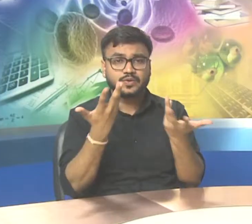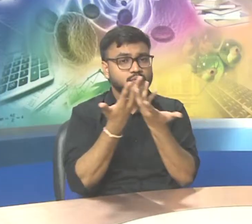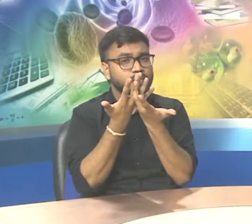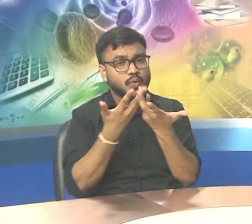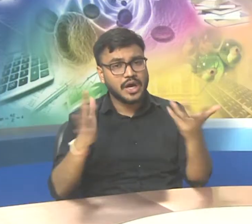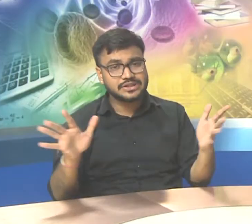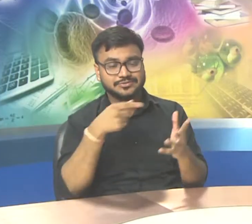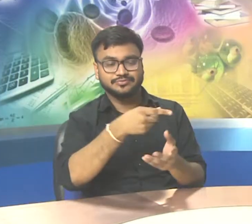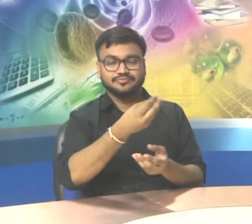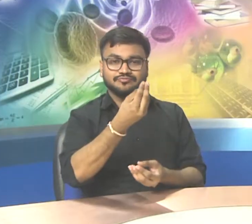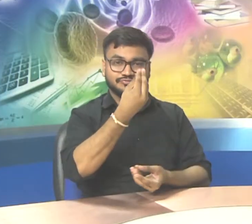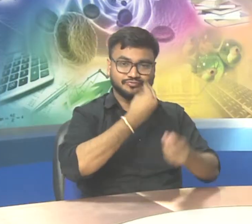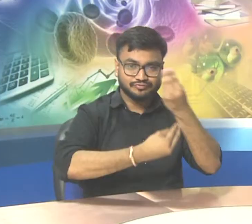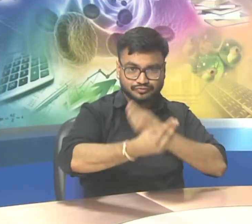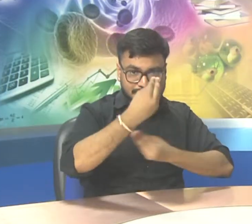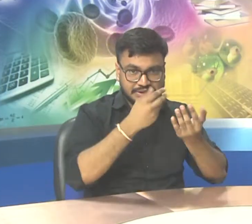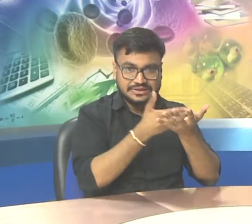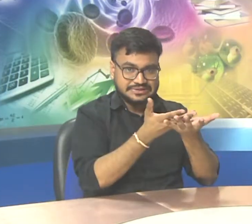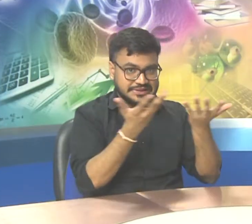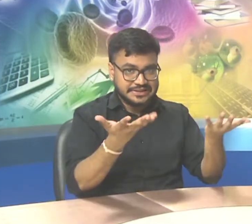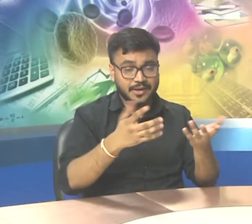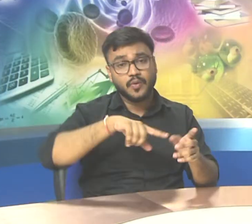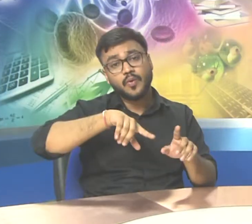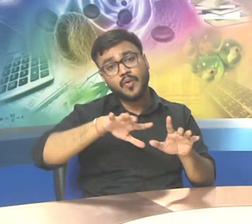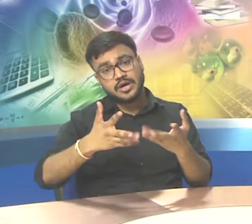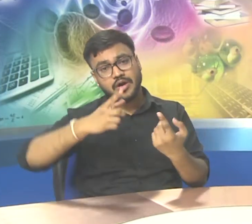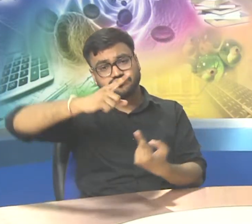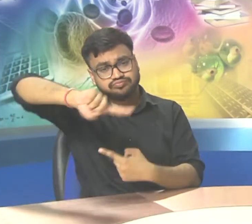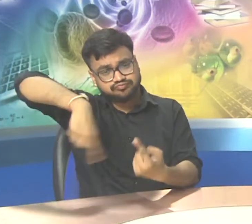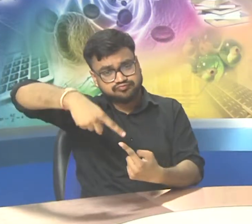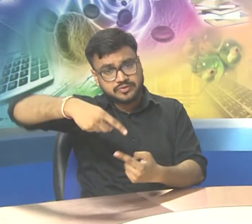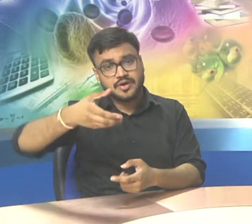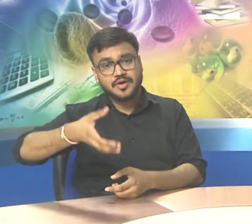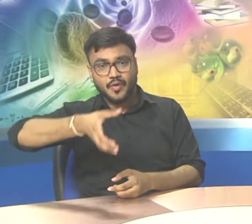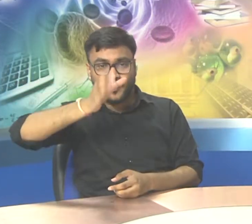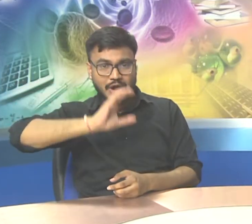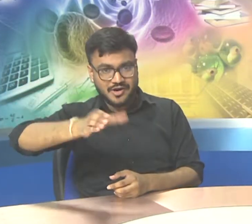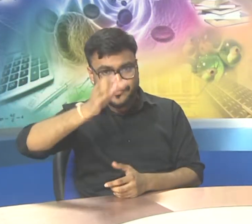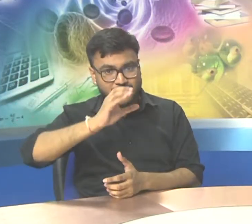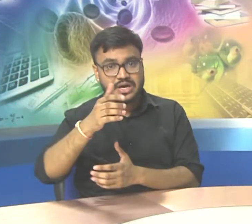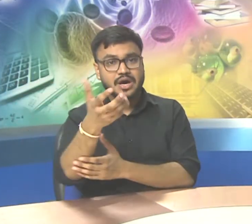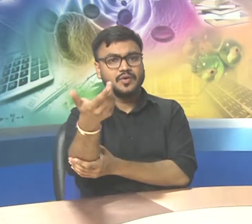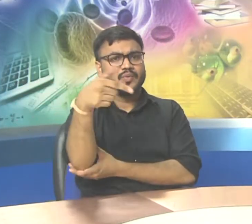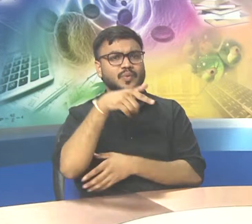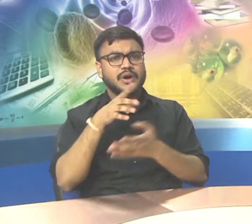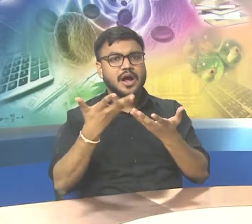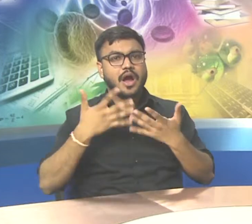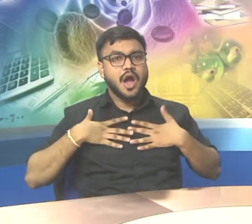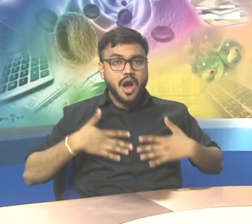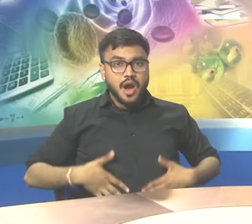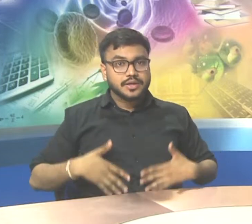Food, it means anything that we eat or drink that nourish our body.